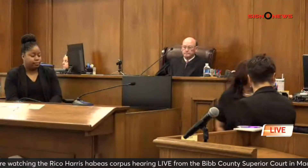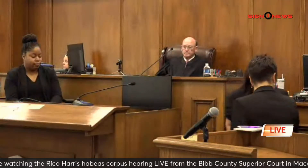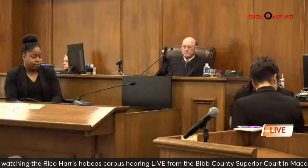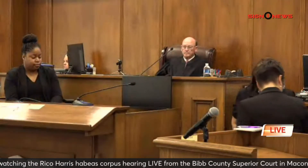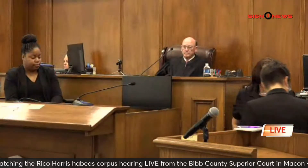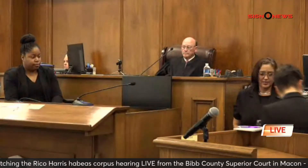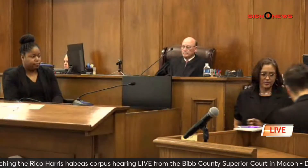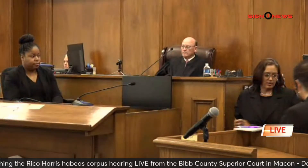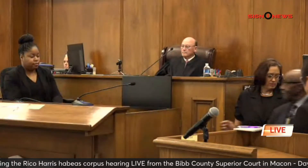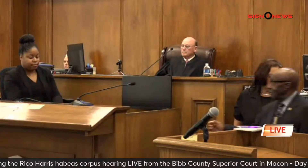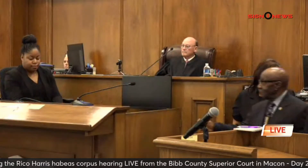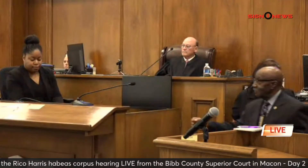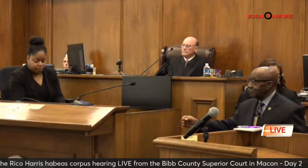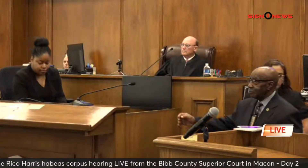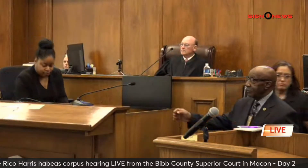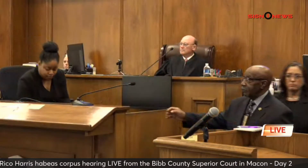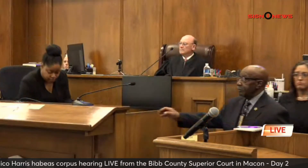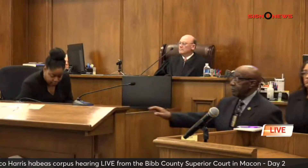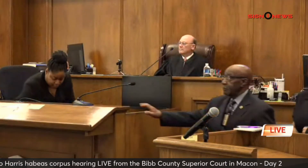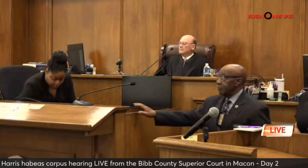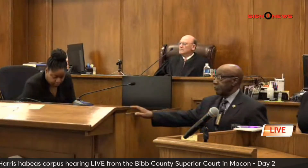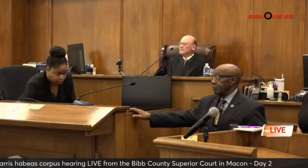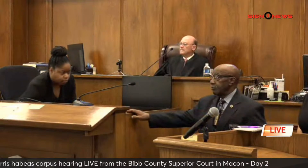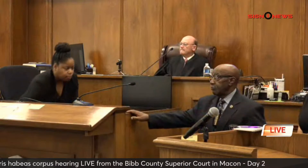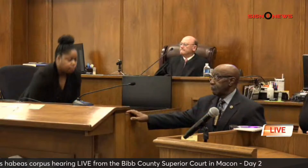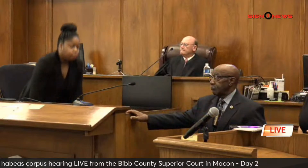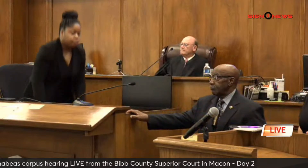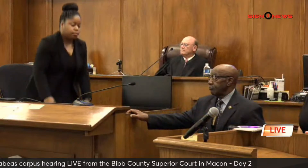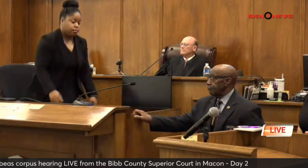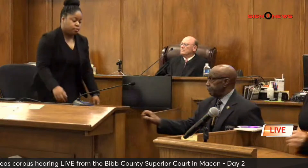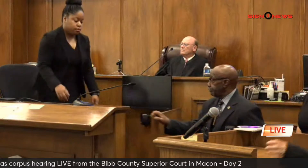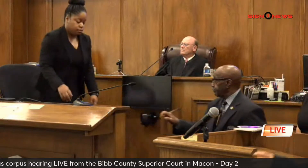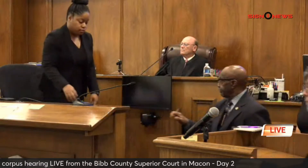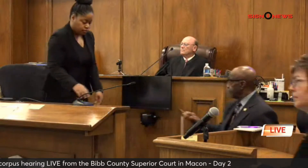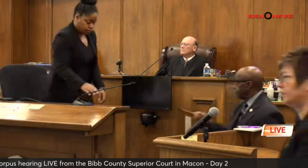you. And Your Honor, for the court's information,